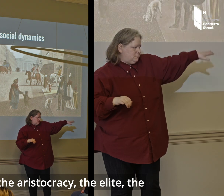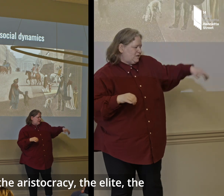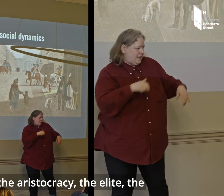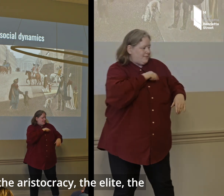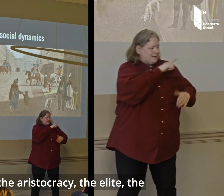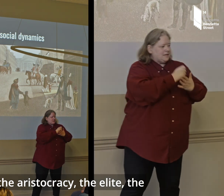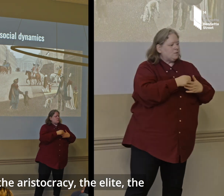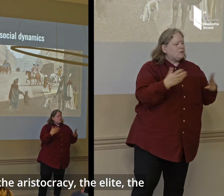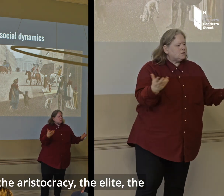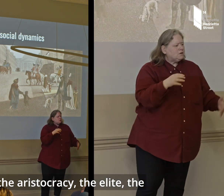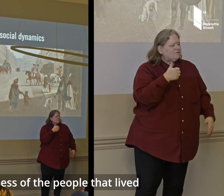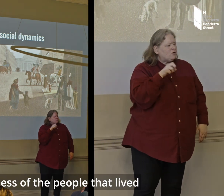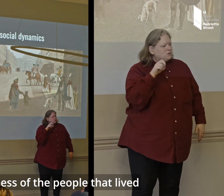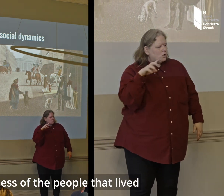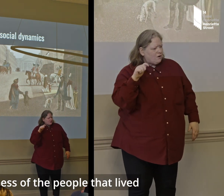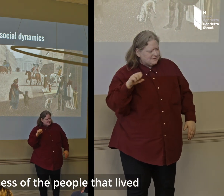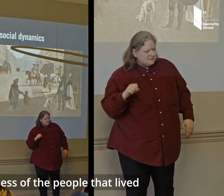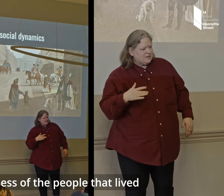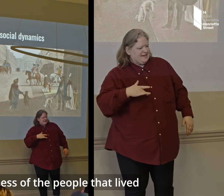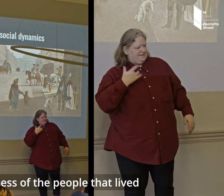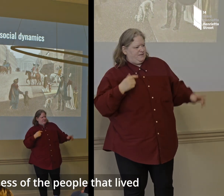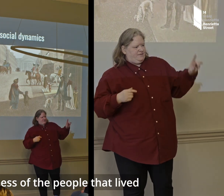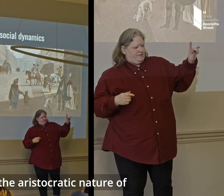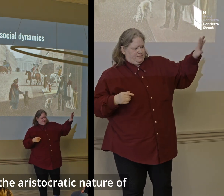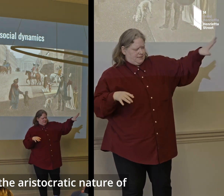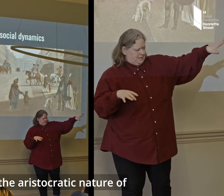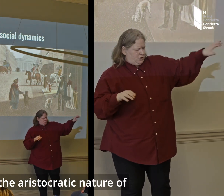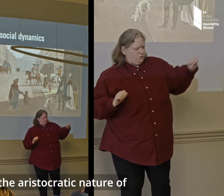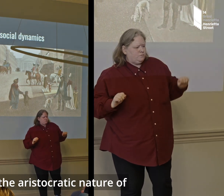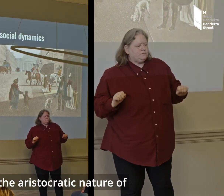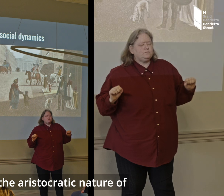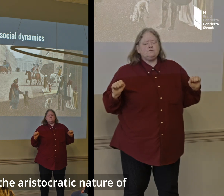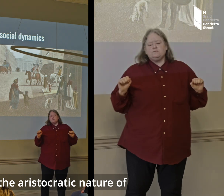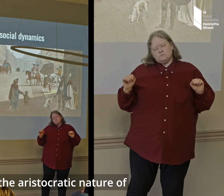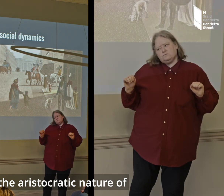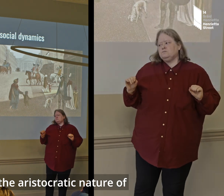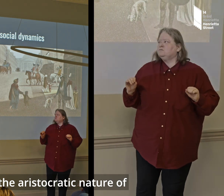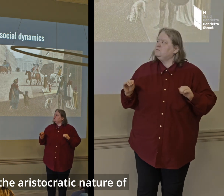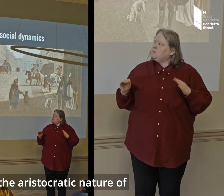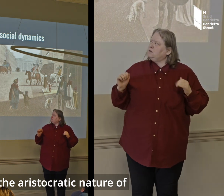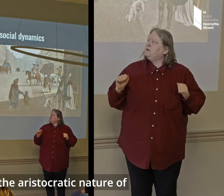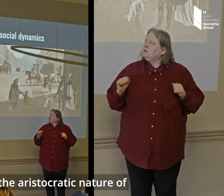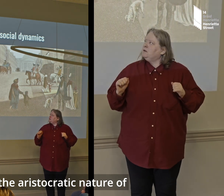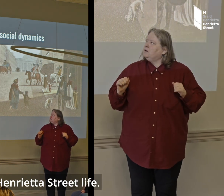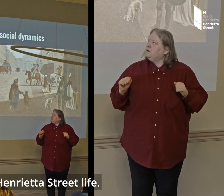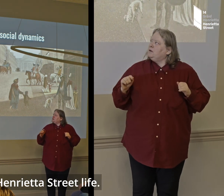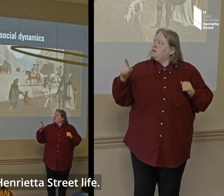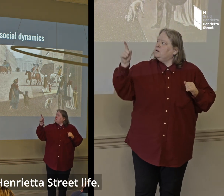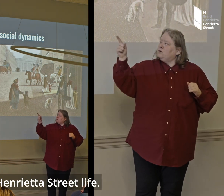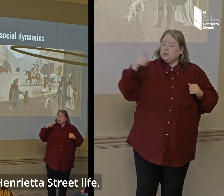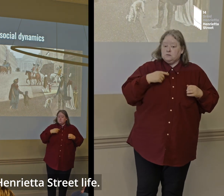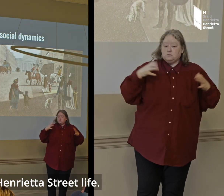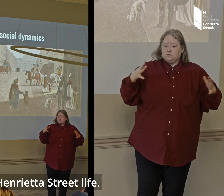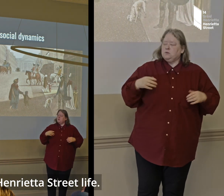aristocracy, the elite, the wealthiness of the people that lived here, the aristocratic nature of Henrietta